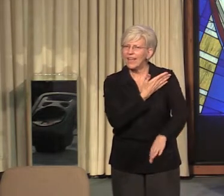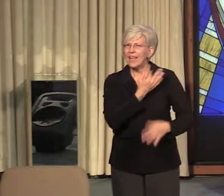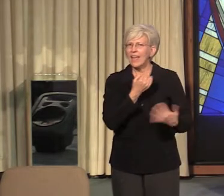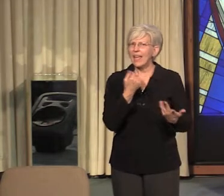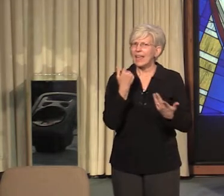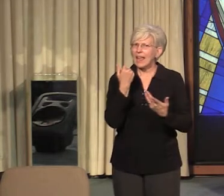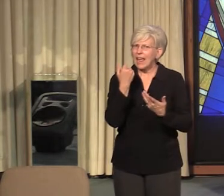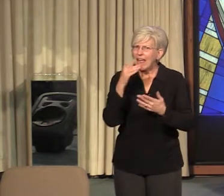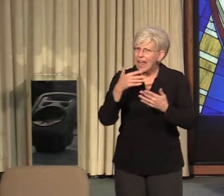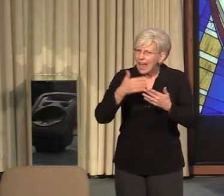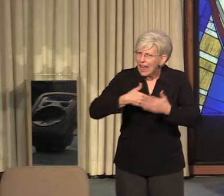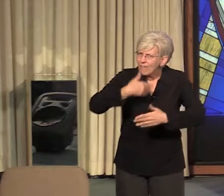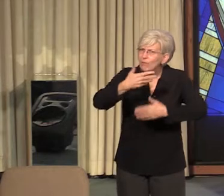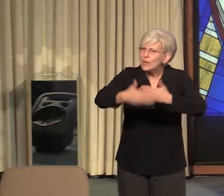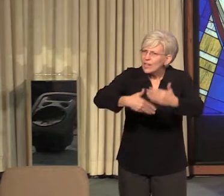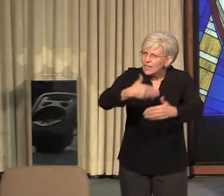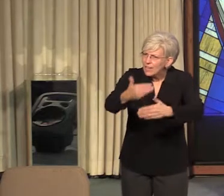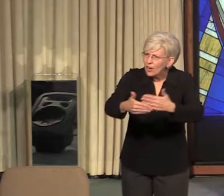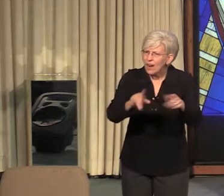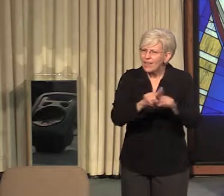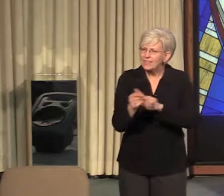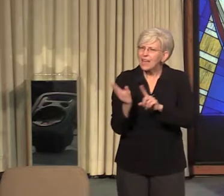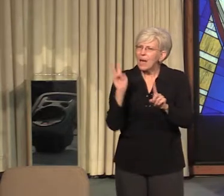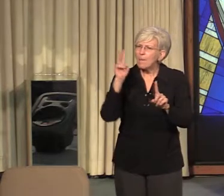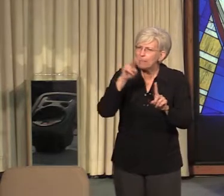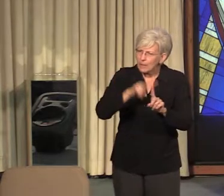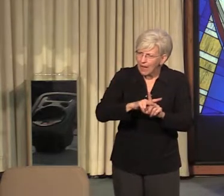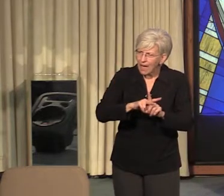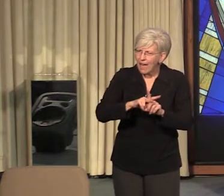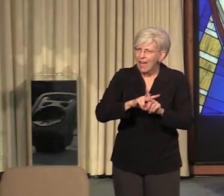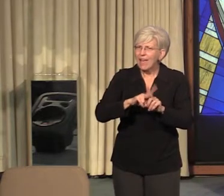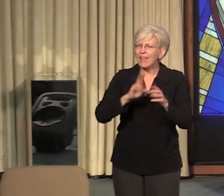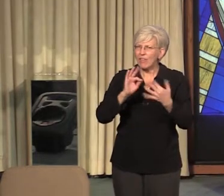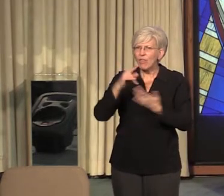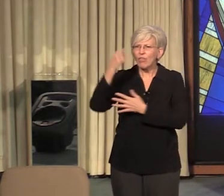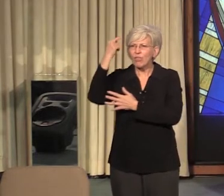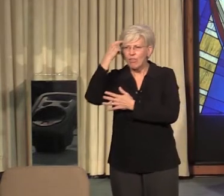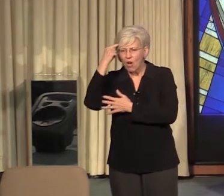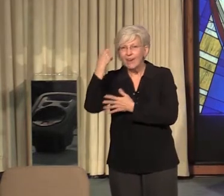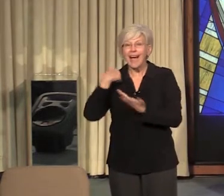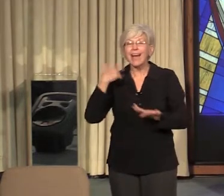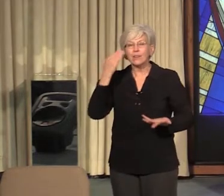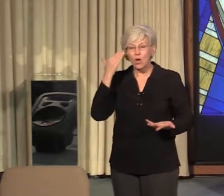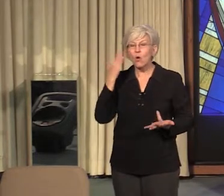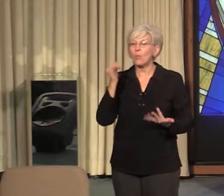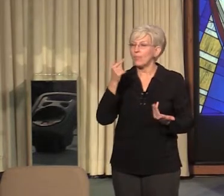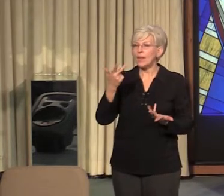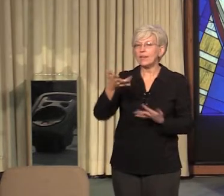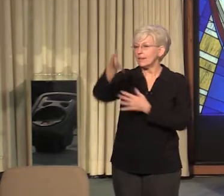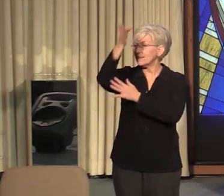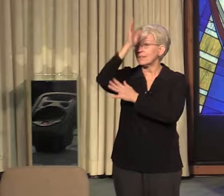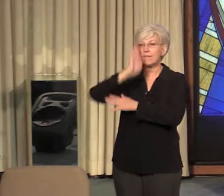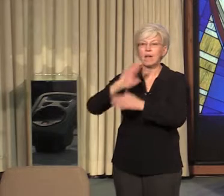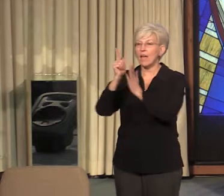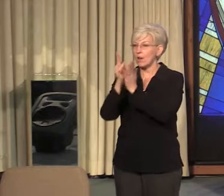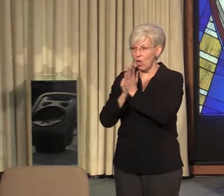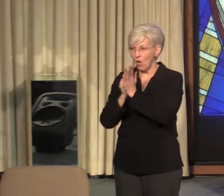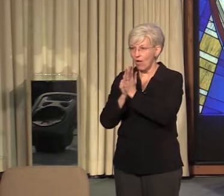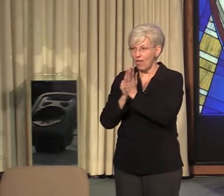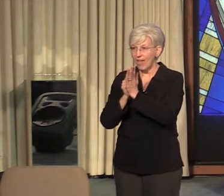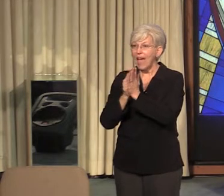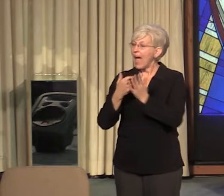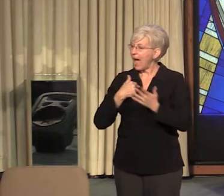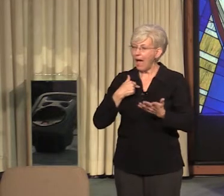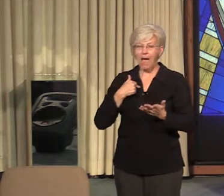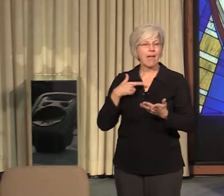I know it is under divine law. So I'm satisfied that here is proof